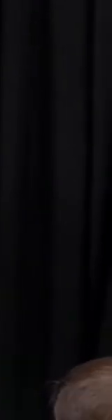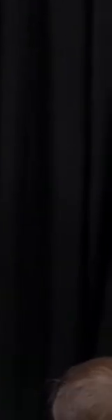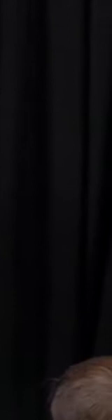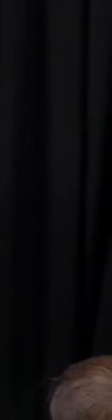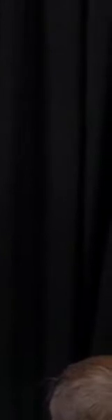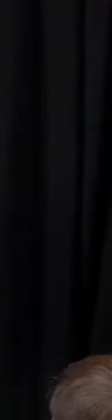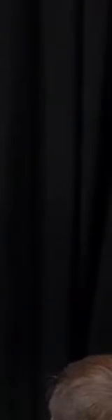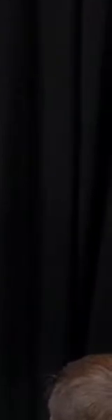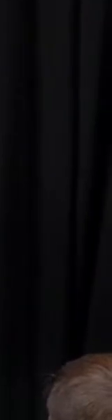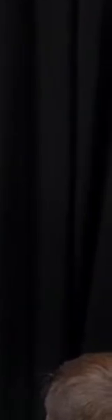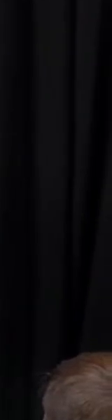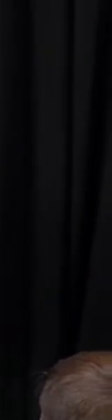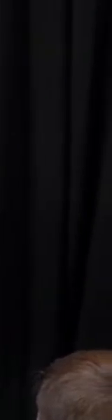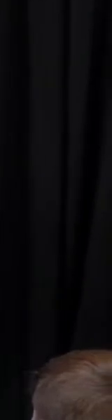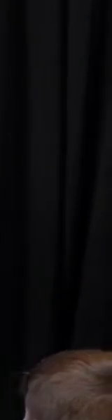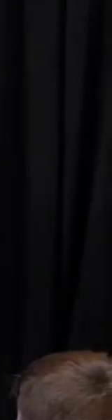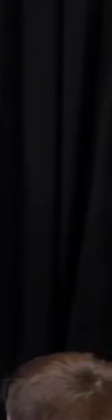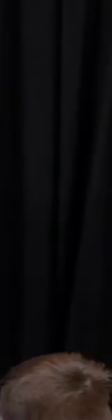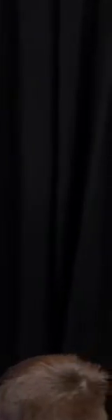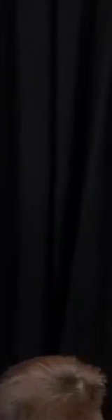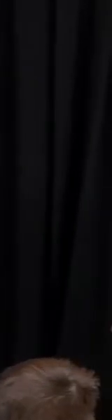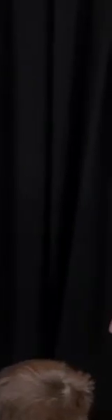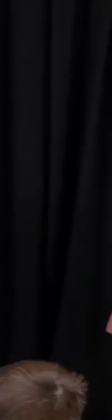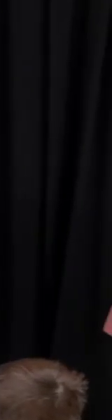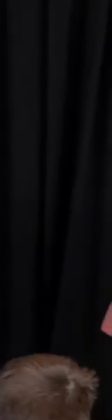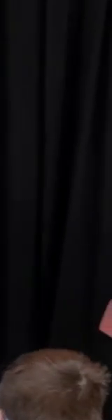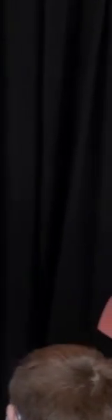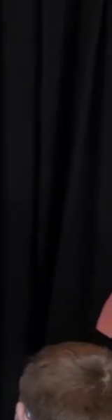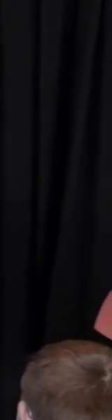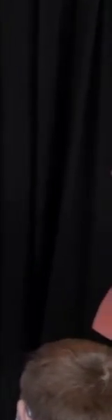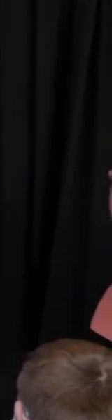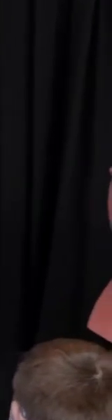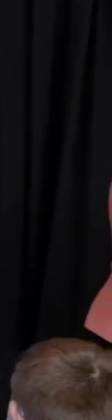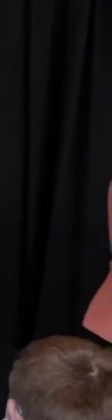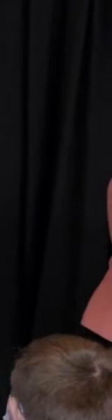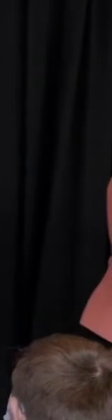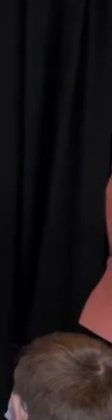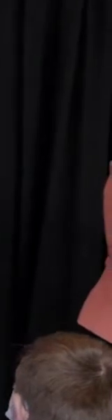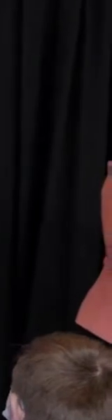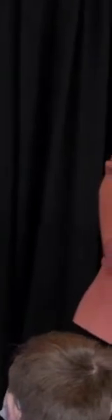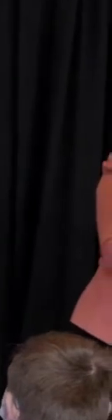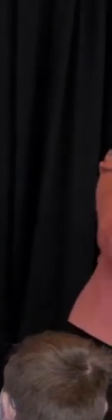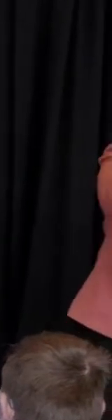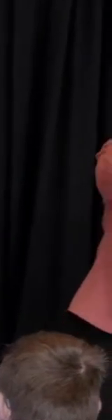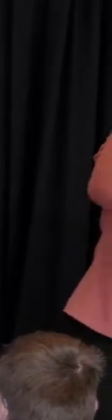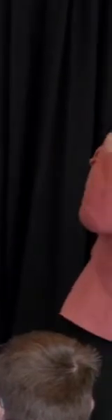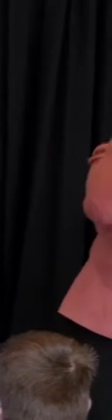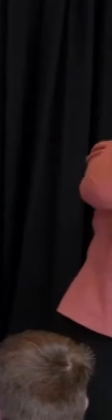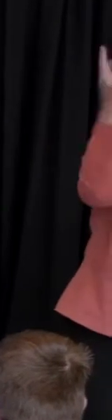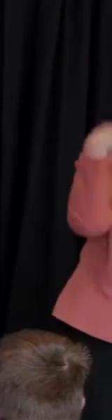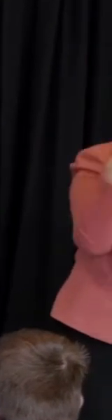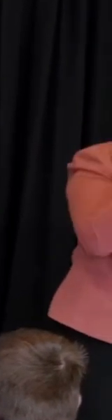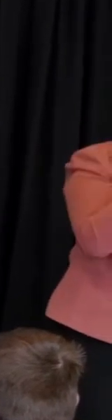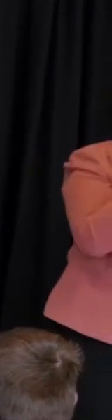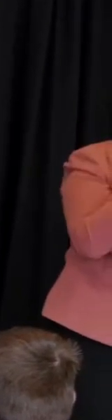young people themselves. I'm deeply impressed by what I've seen here this morning. It wasn't quite what I expected, but I'm